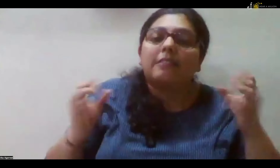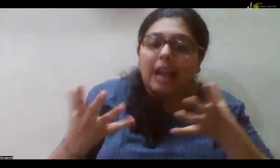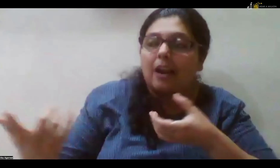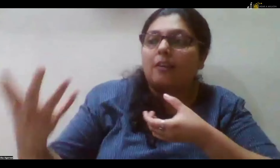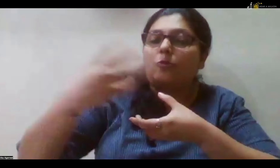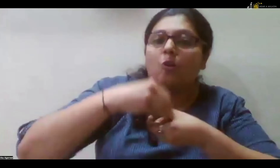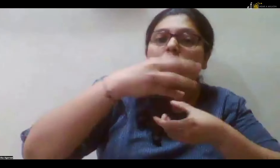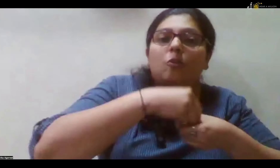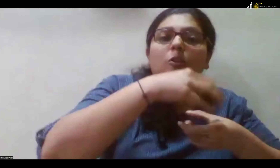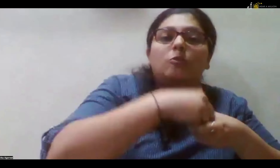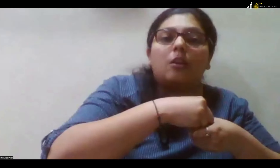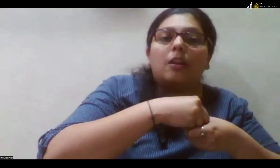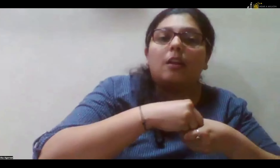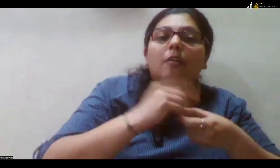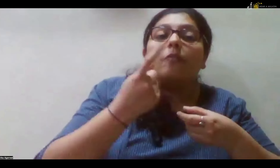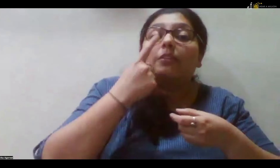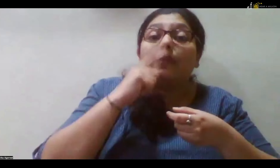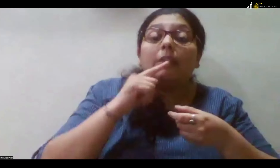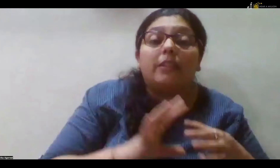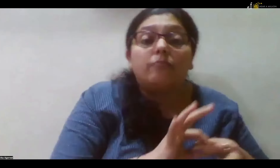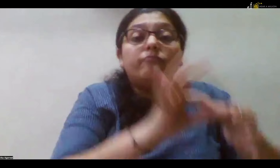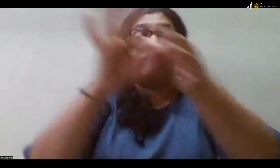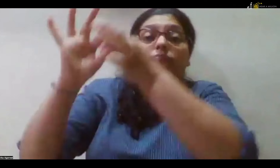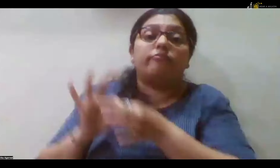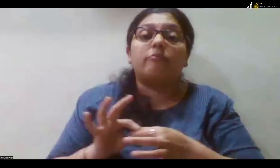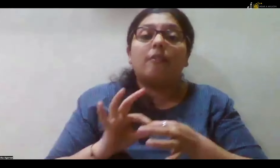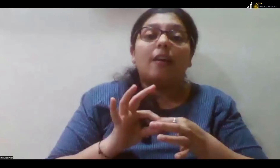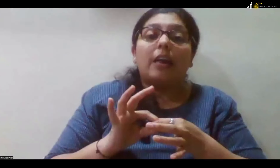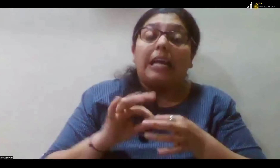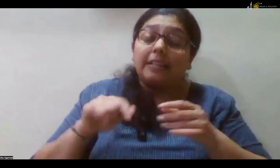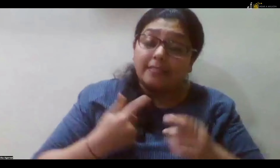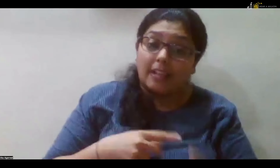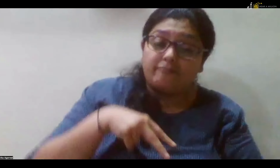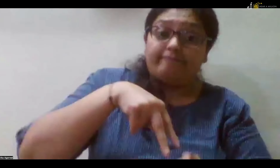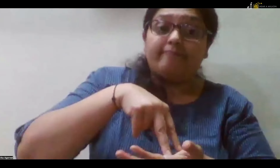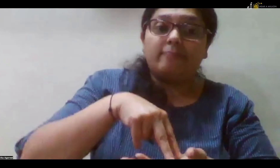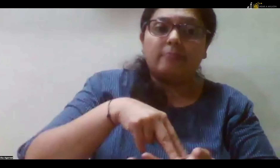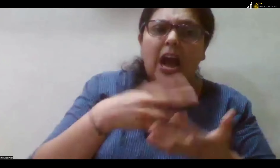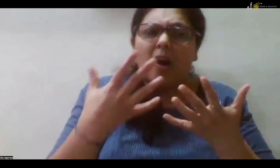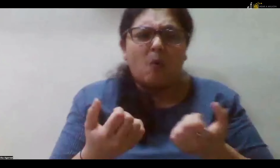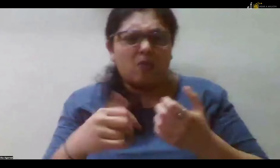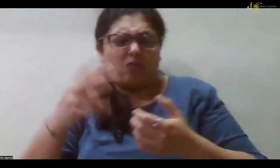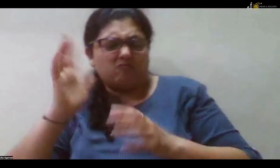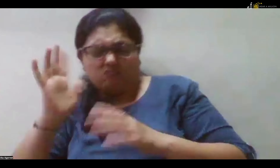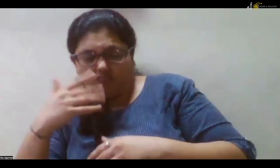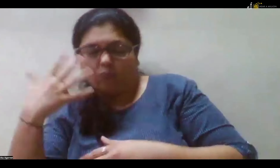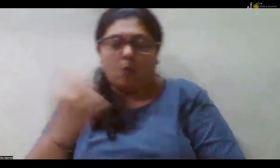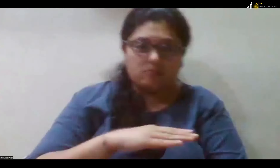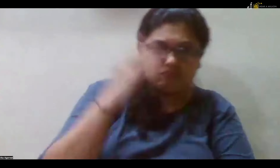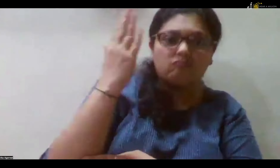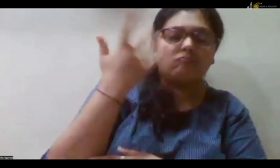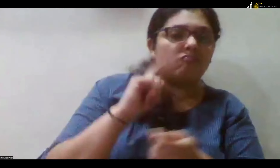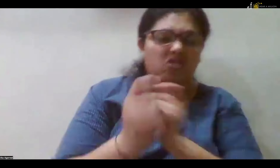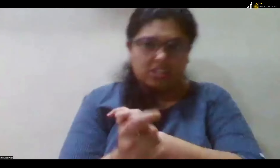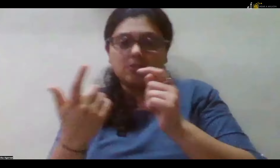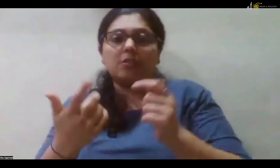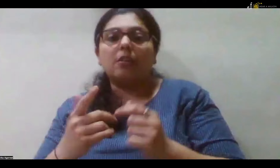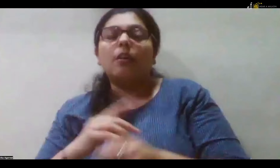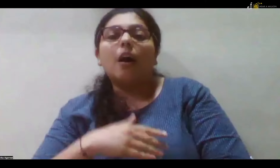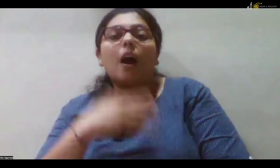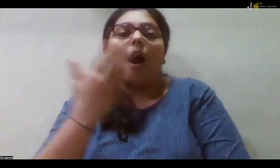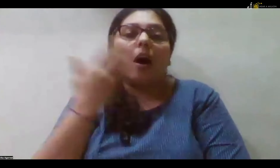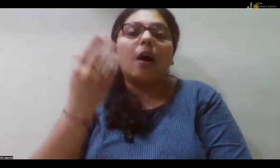ecosystem. So we have to start with having the parents of deaf children and the teachers of the deaf coming into the fold,